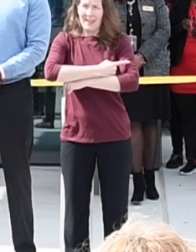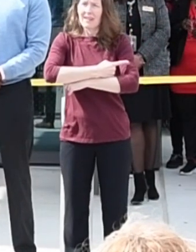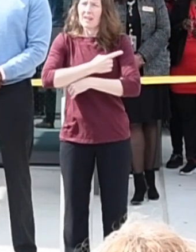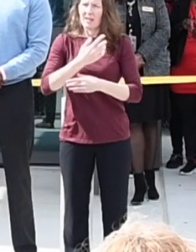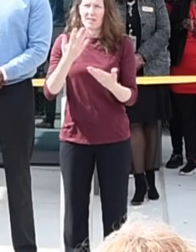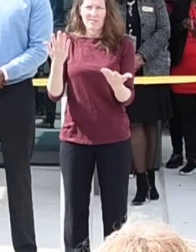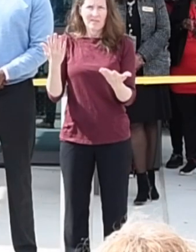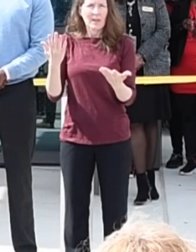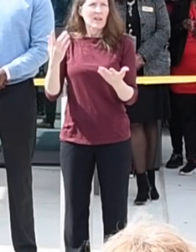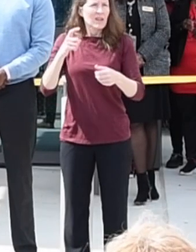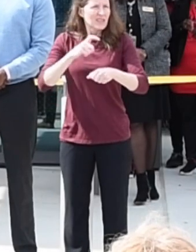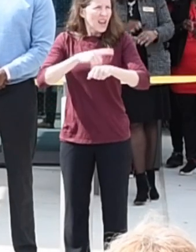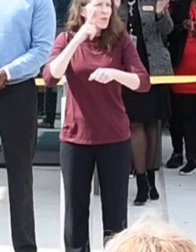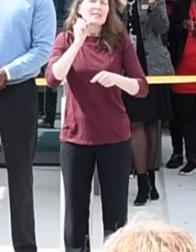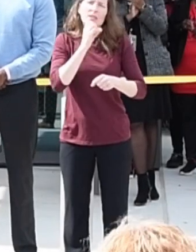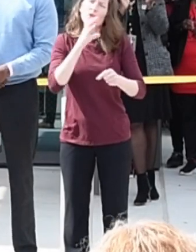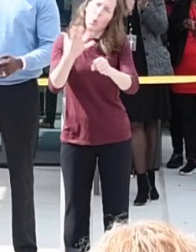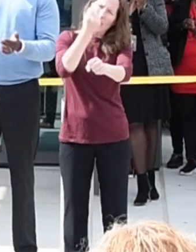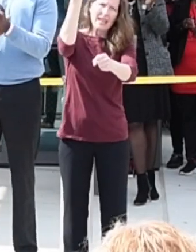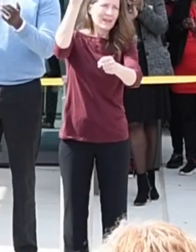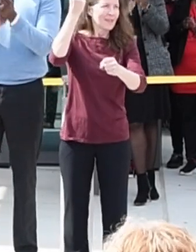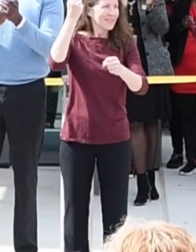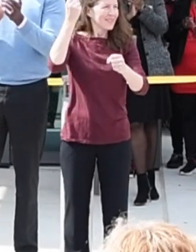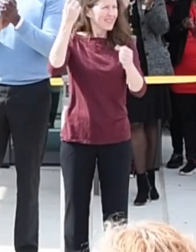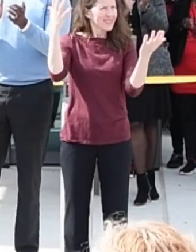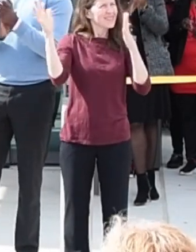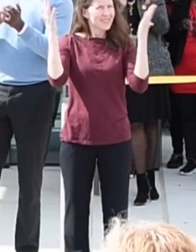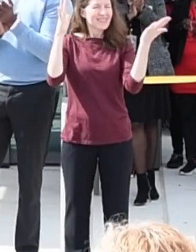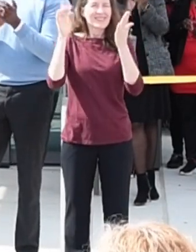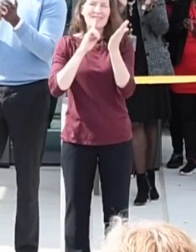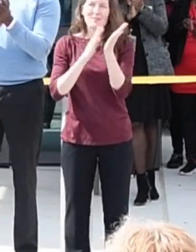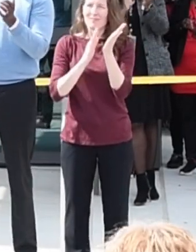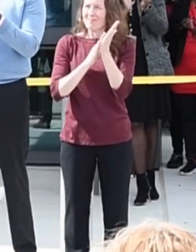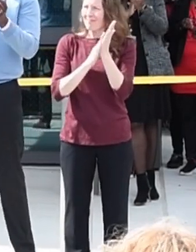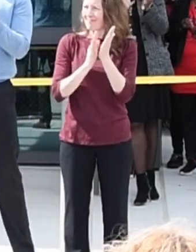County win. We ought to give some praise for that.